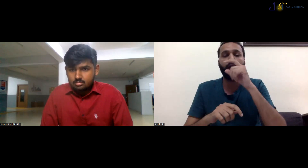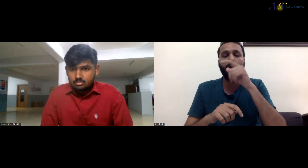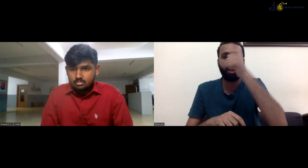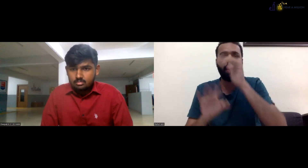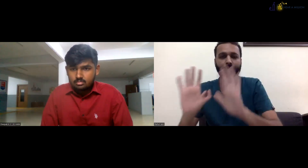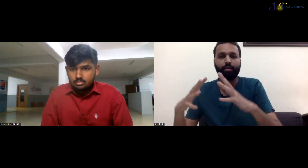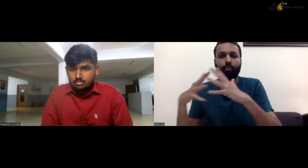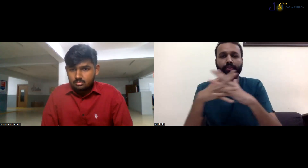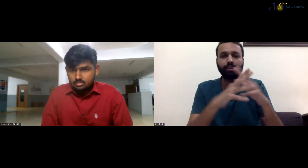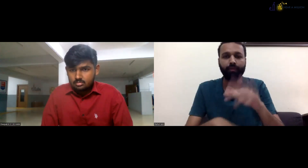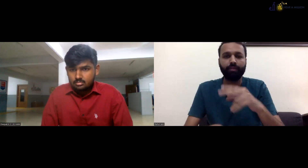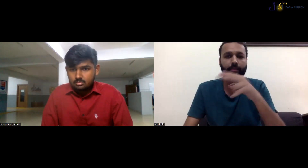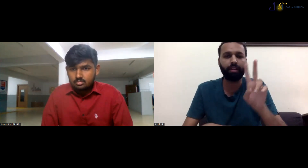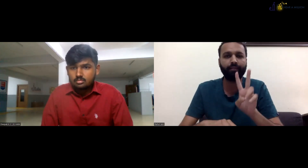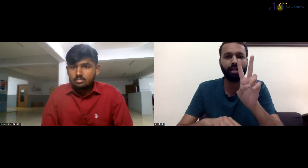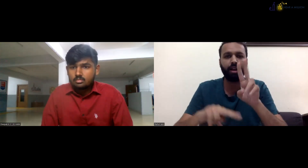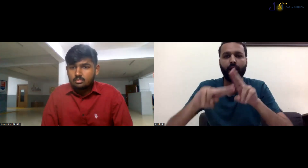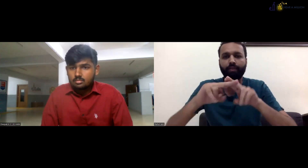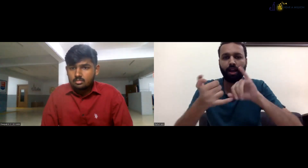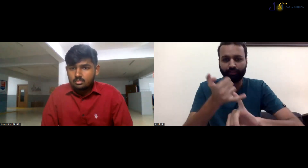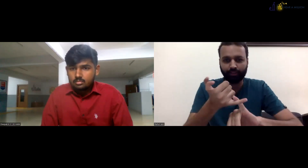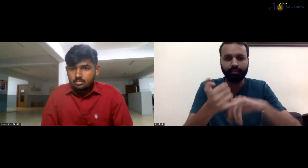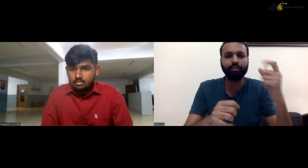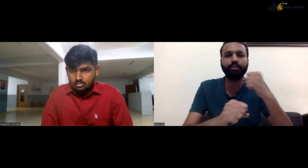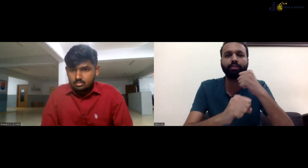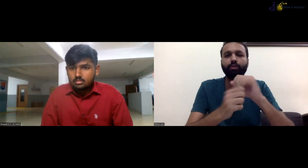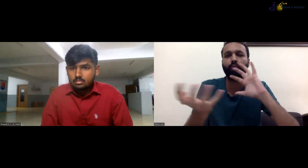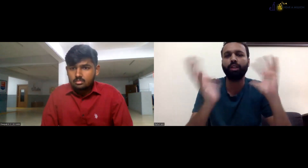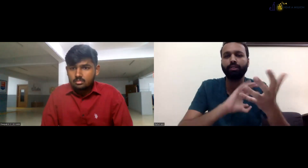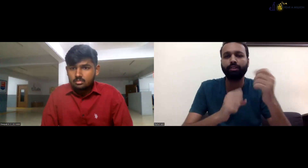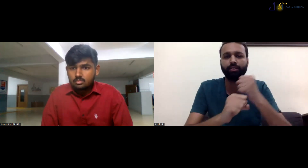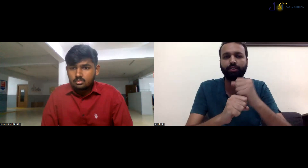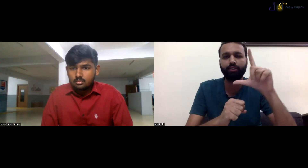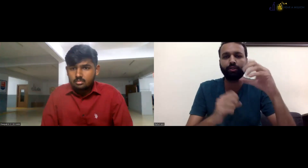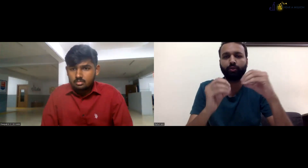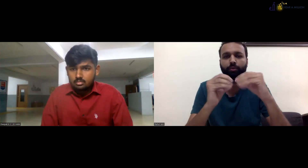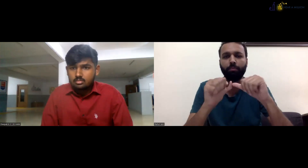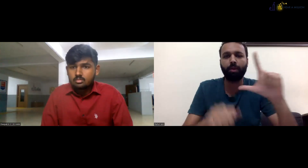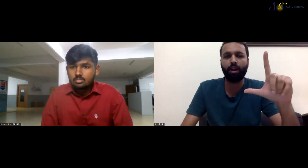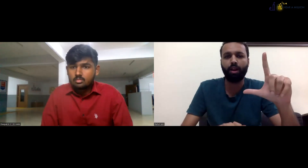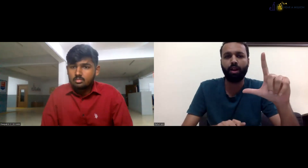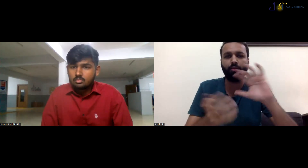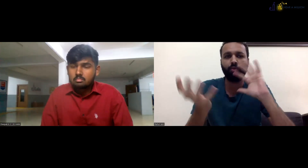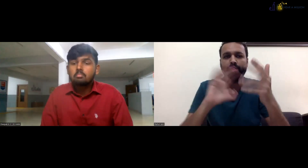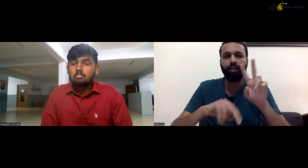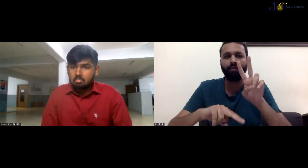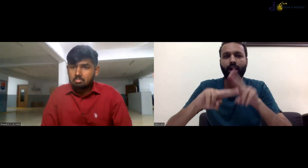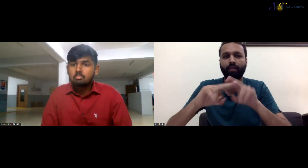all of this, if there's a person. For example, I'll give you a website. There's VFS Global.